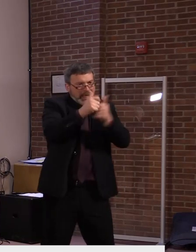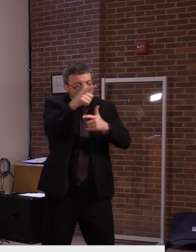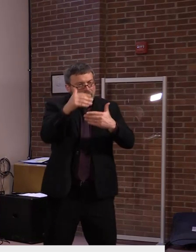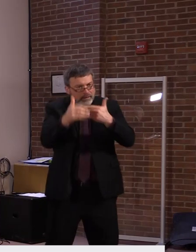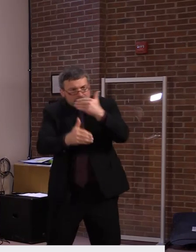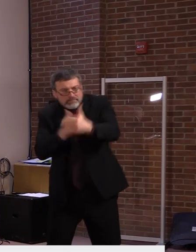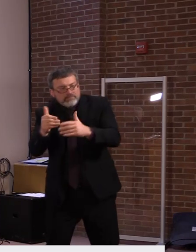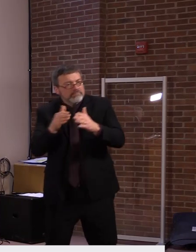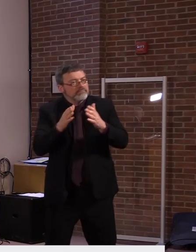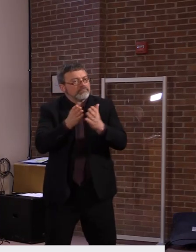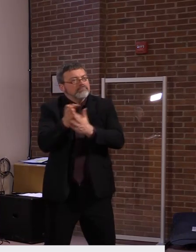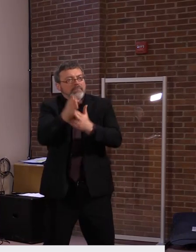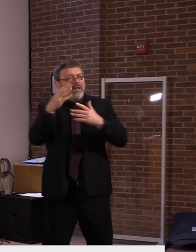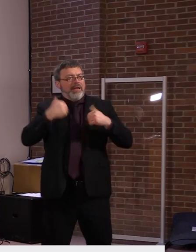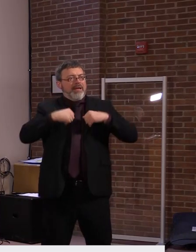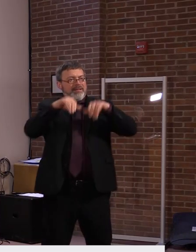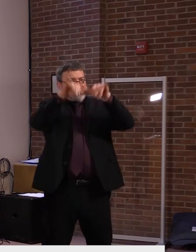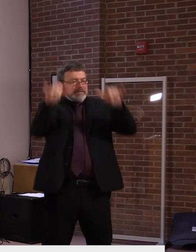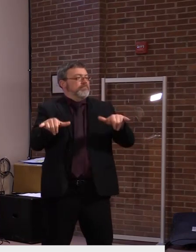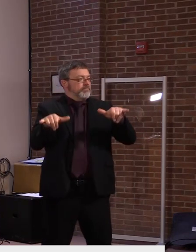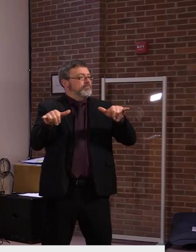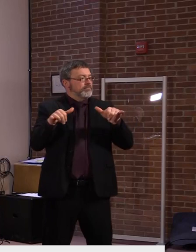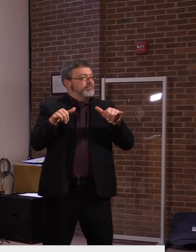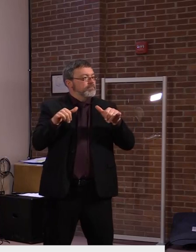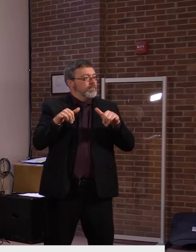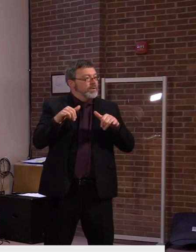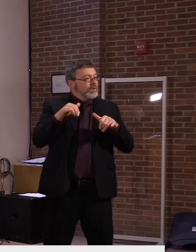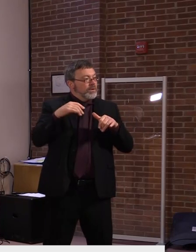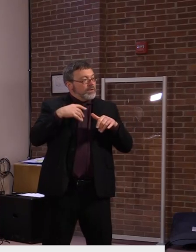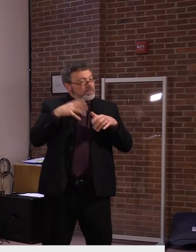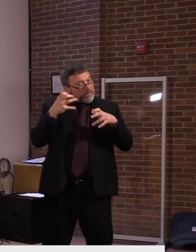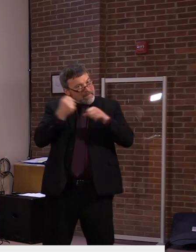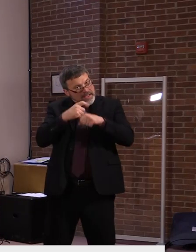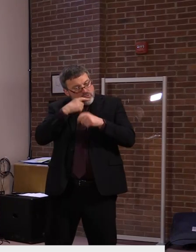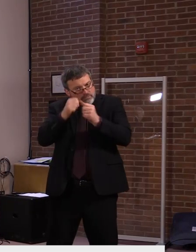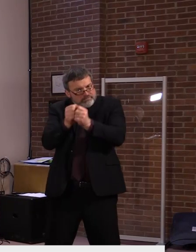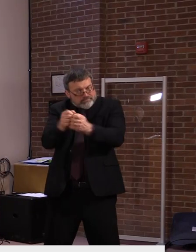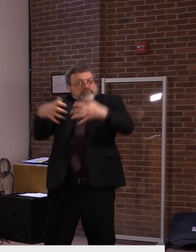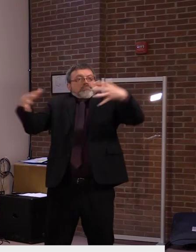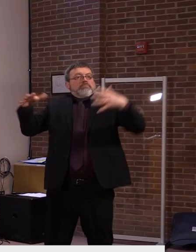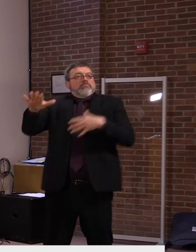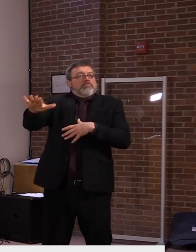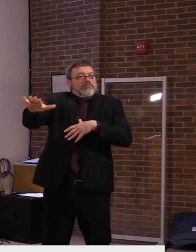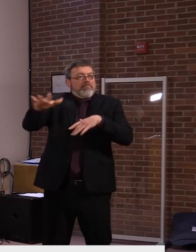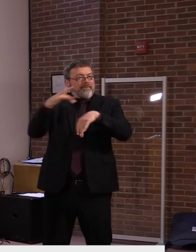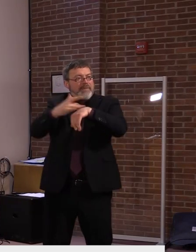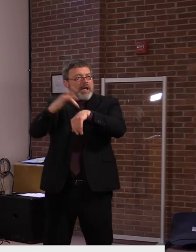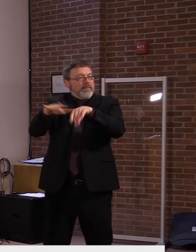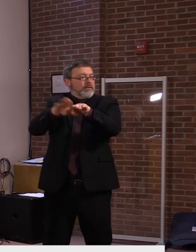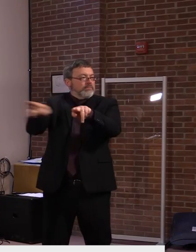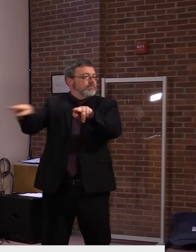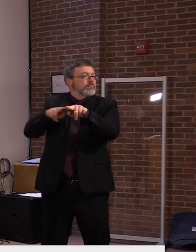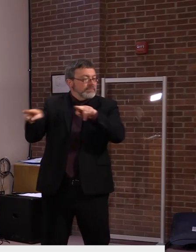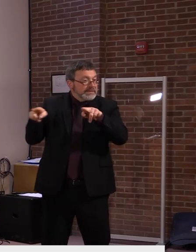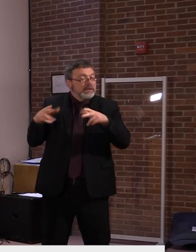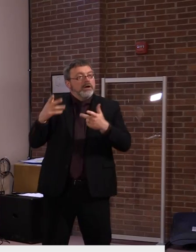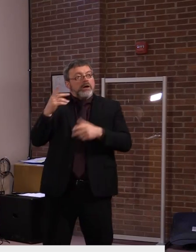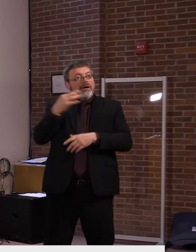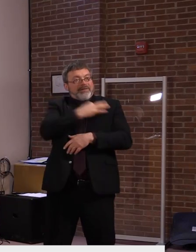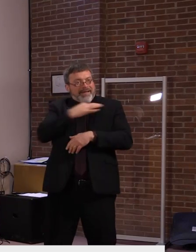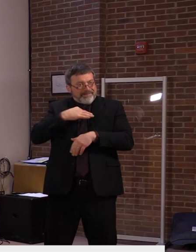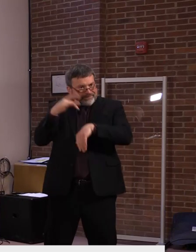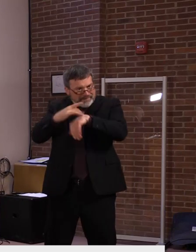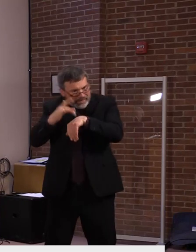capacity. We are supporting their efforts by providing financial assistance to help staff additional ICU beds